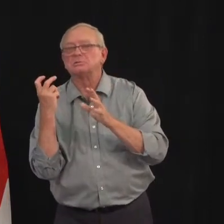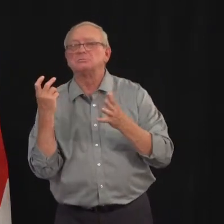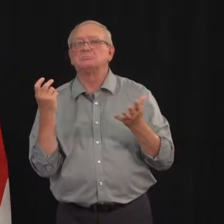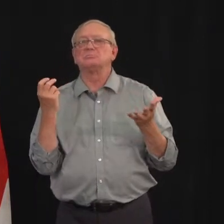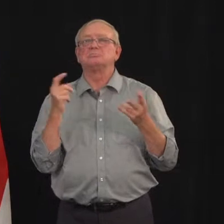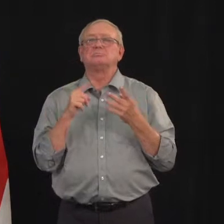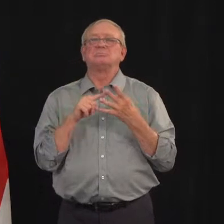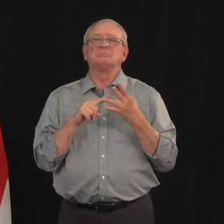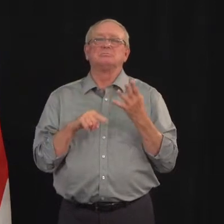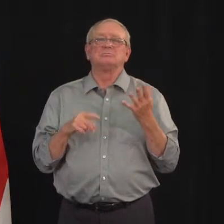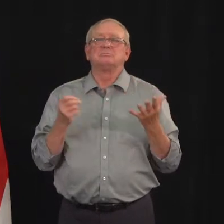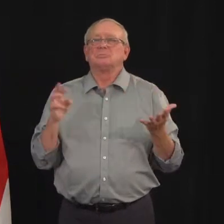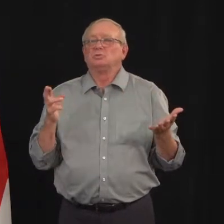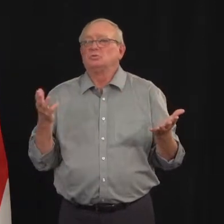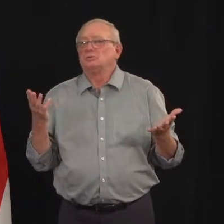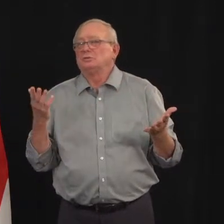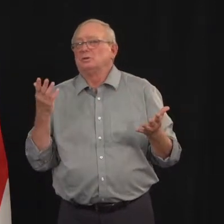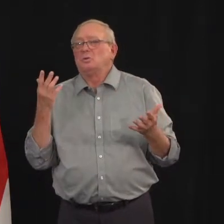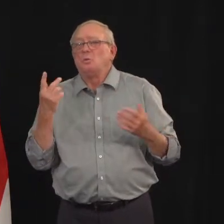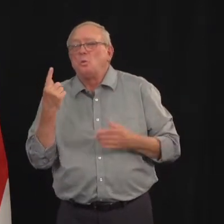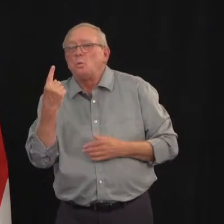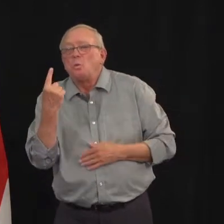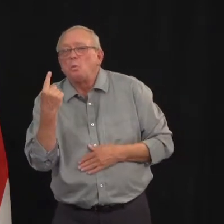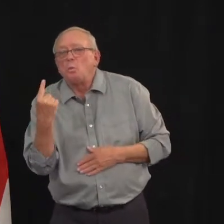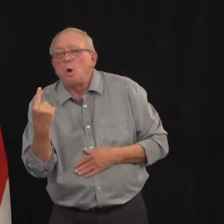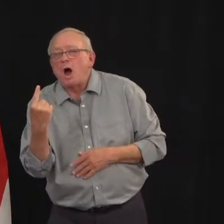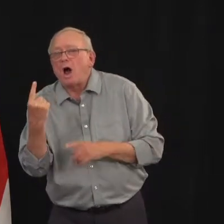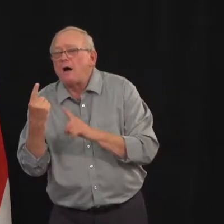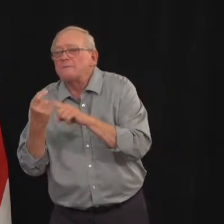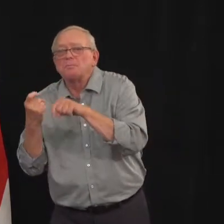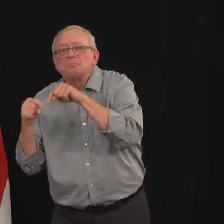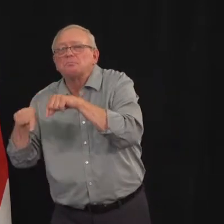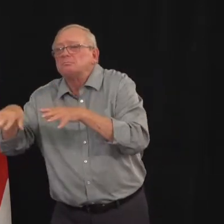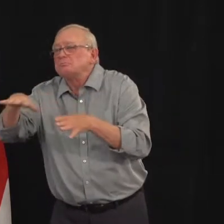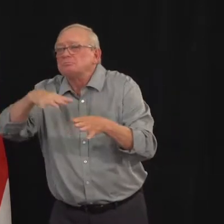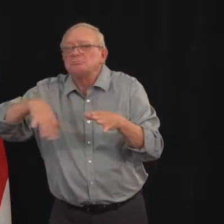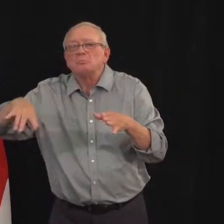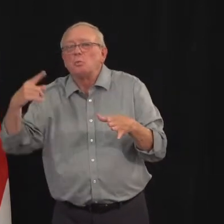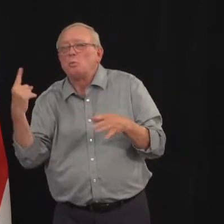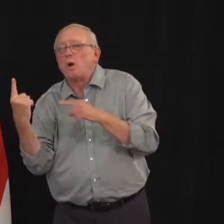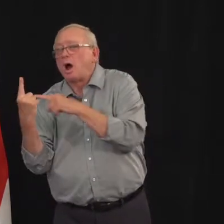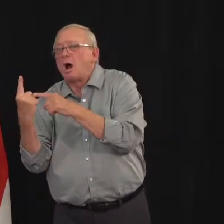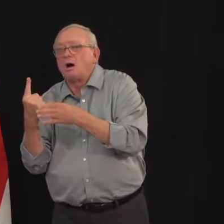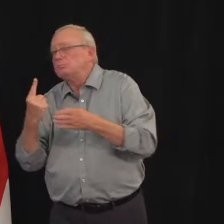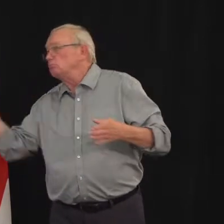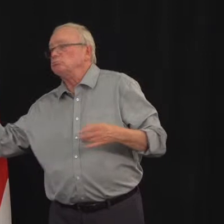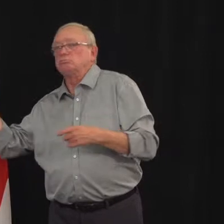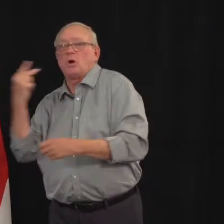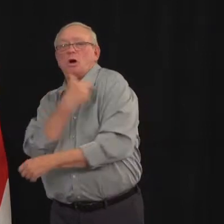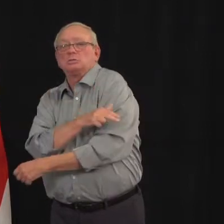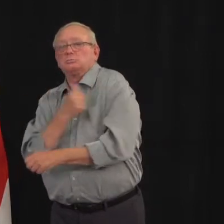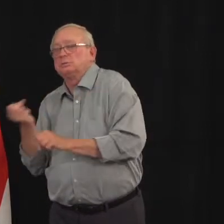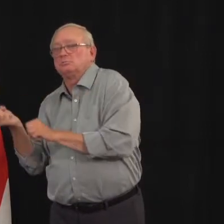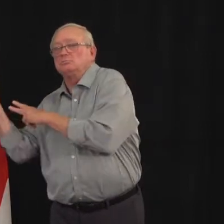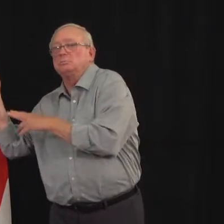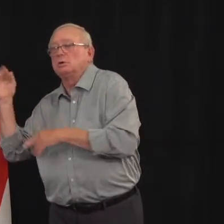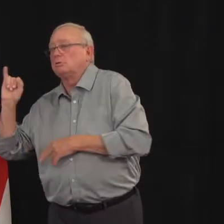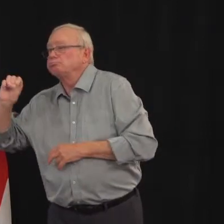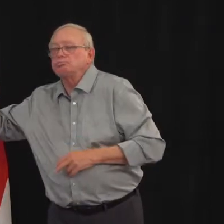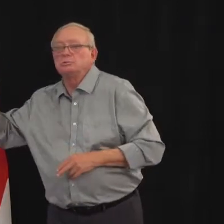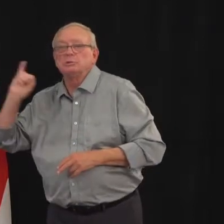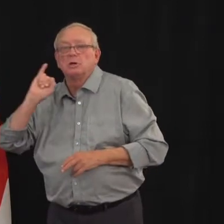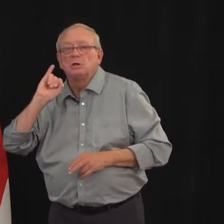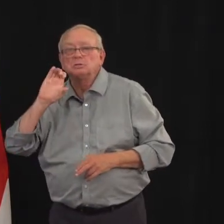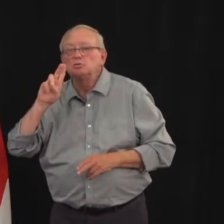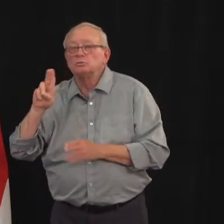individual who's at higher risk getting that disease and then having hospitalization, ICU admission, or death. And